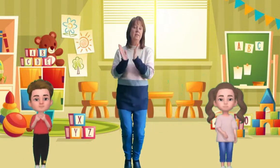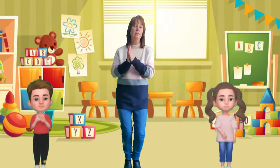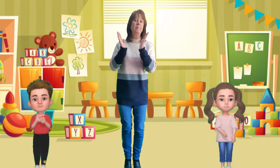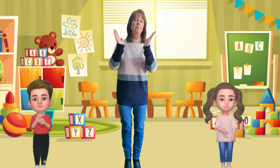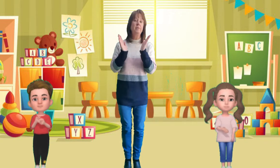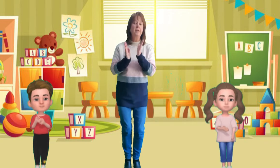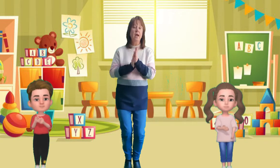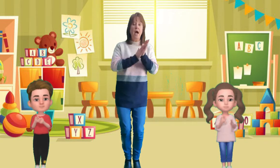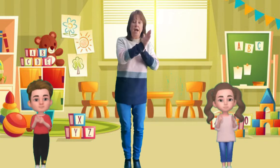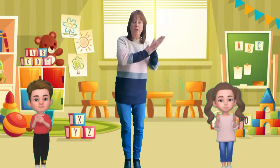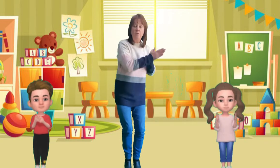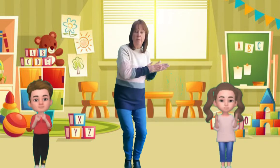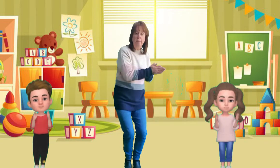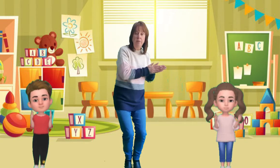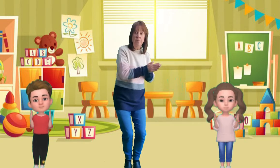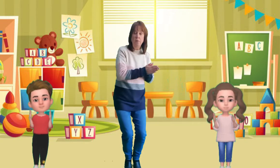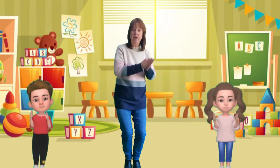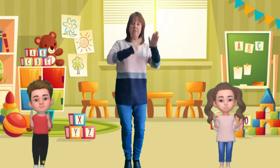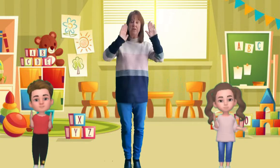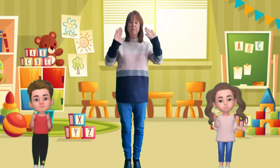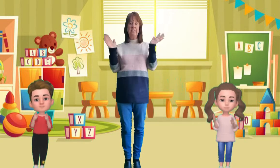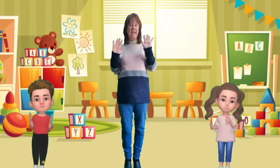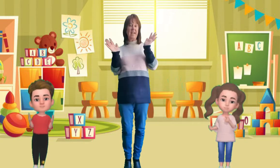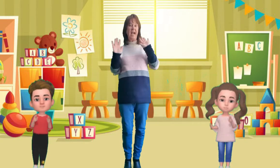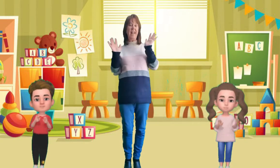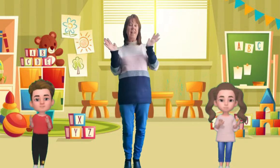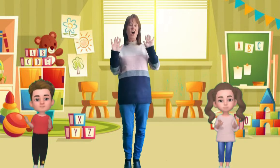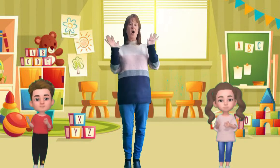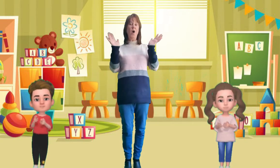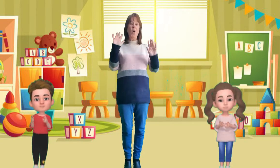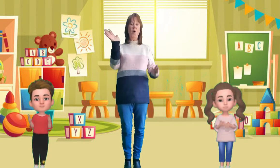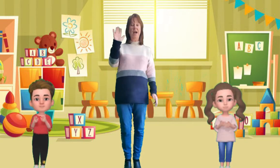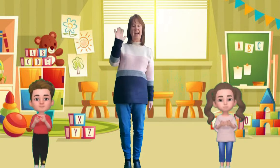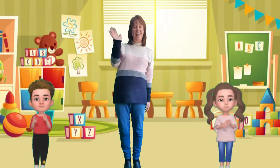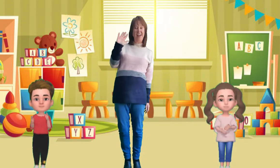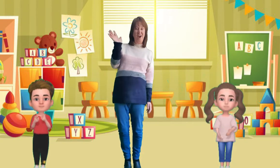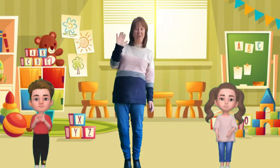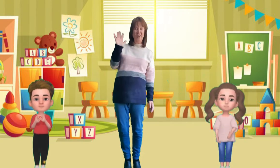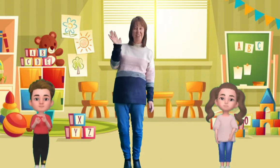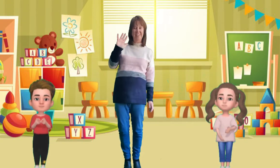hands. I can rub them and wave them and say hello.